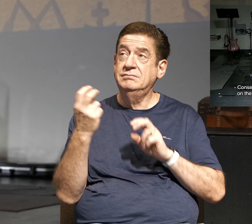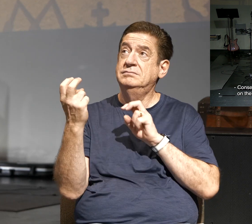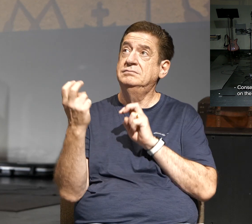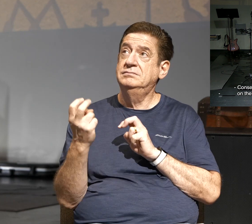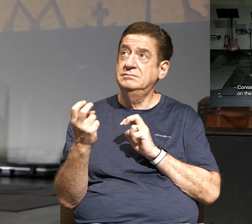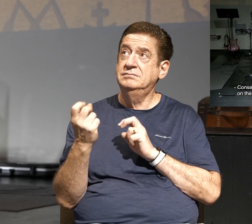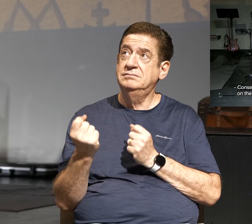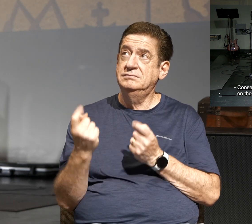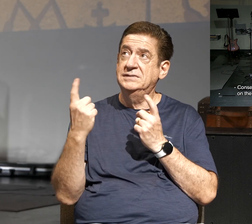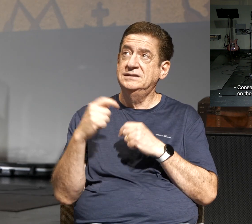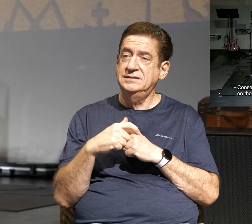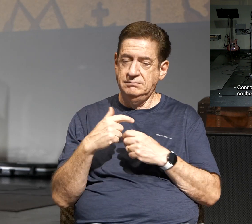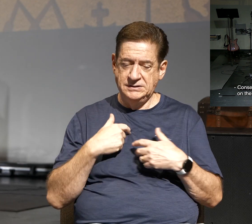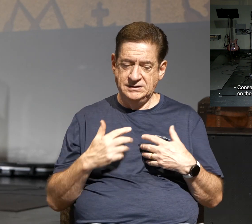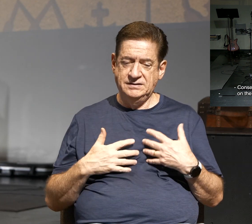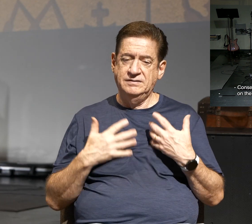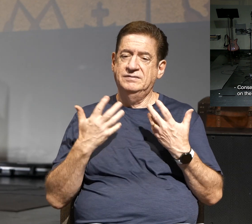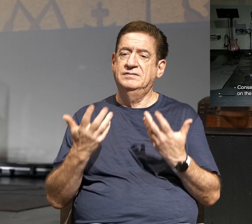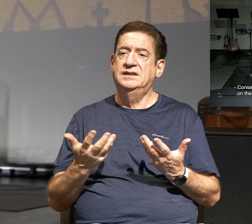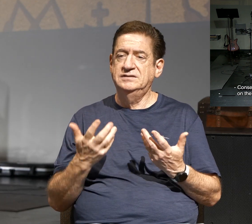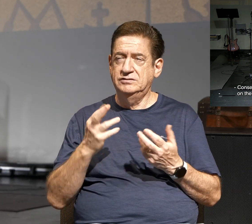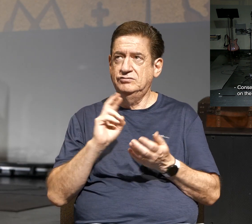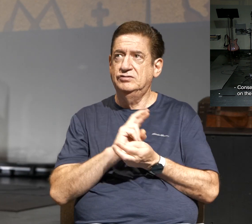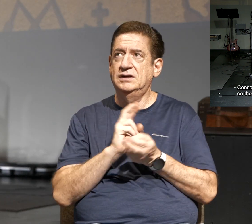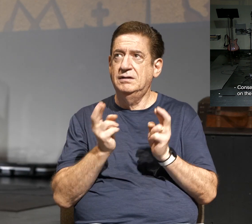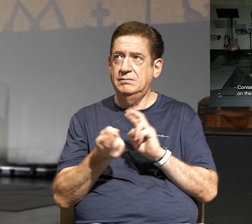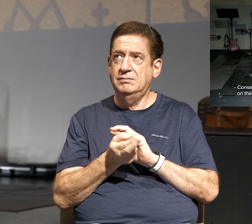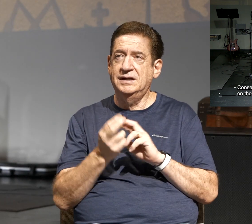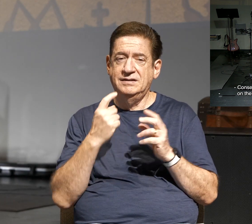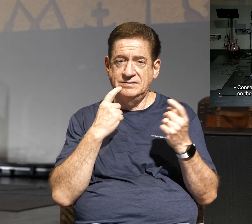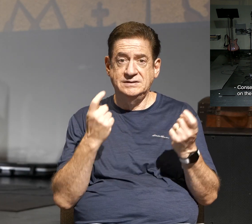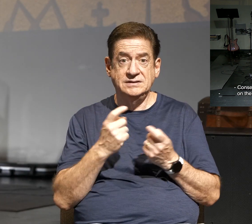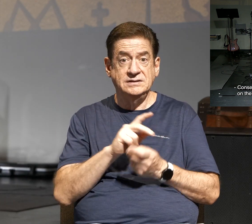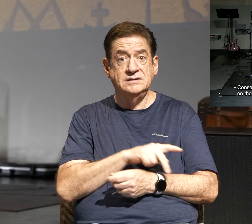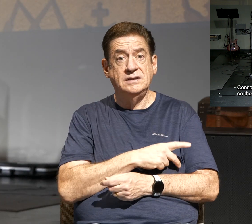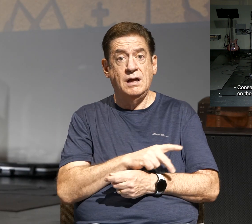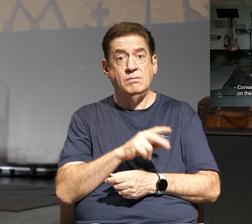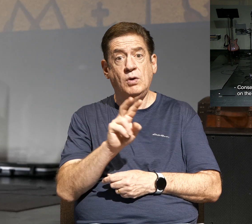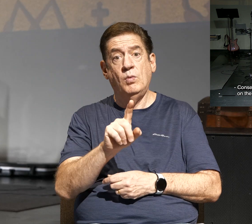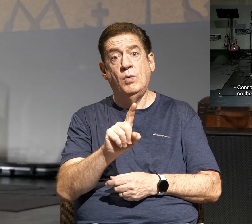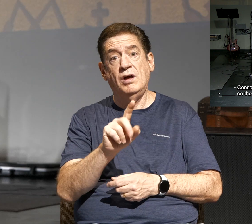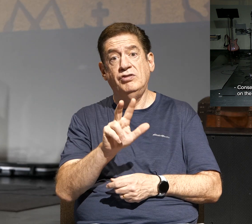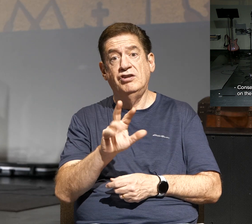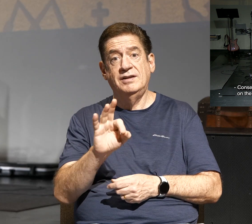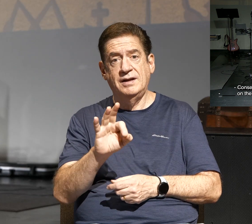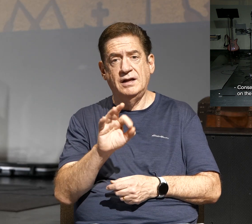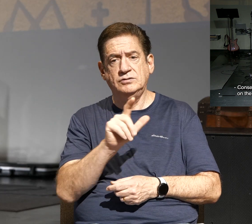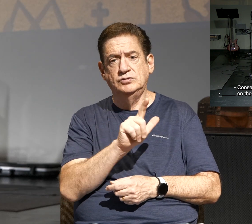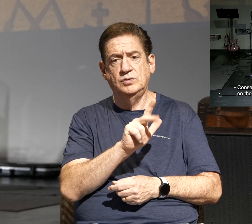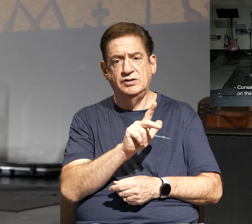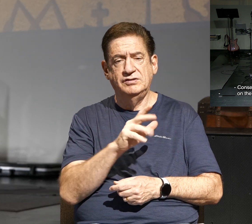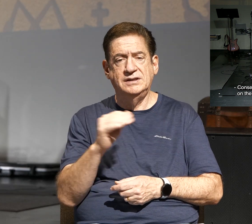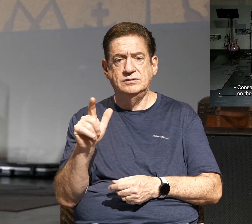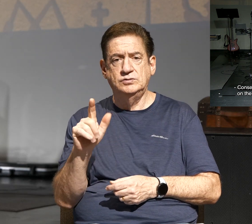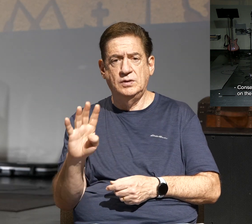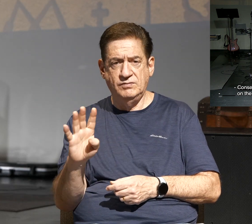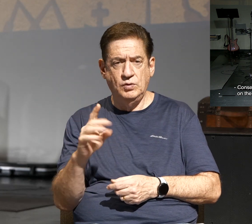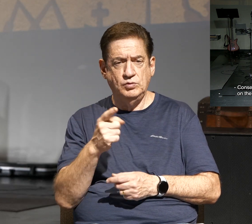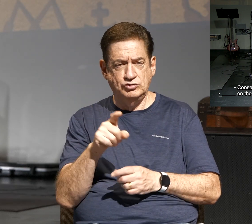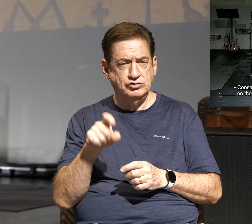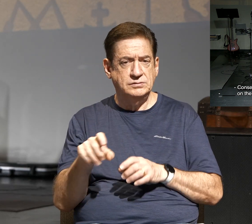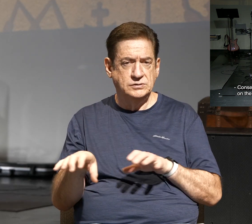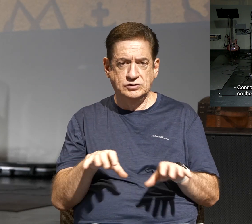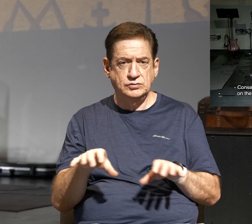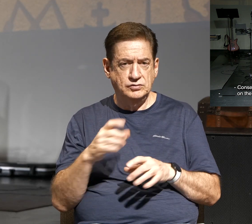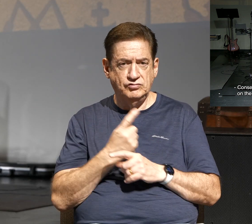so that I can confess and repent of sin. I mean, verses like Psalm 139, 23, and 24. This is what you should be doing